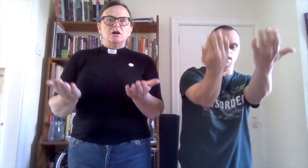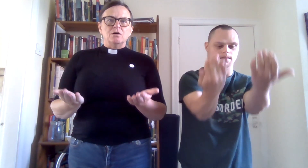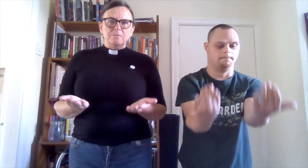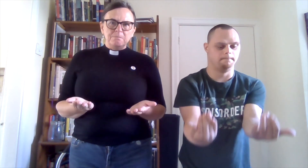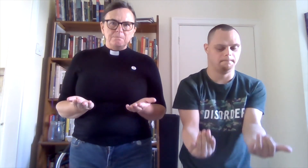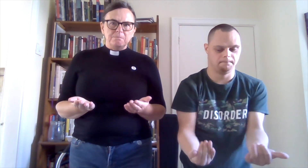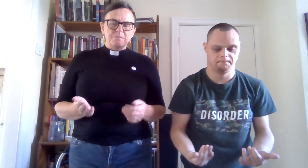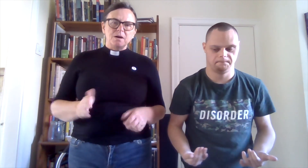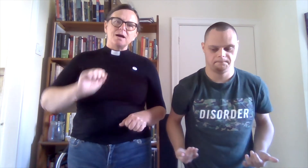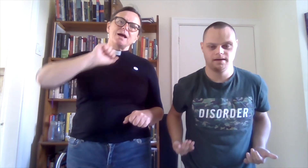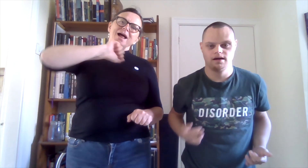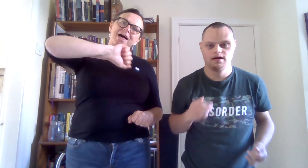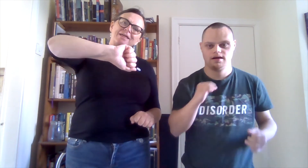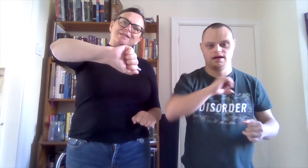Thy kingdom come,